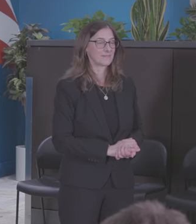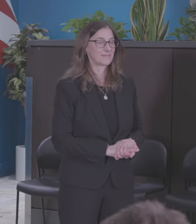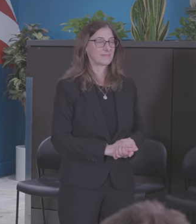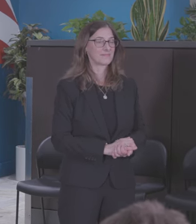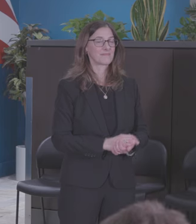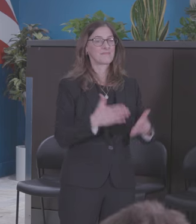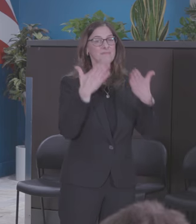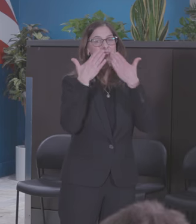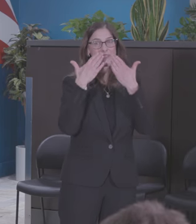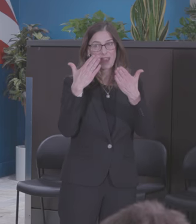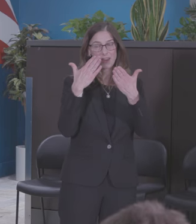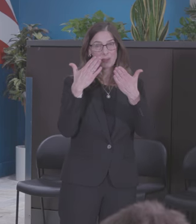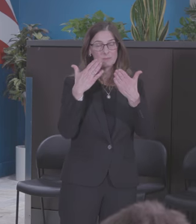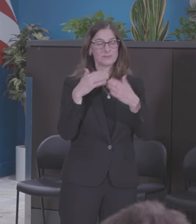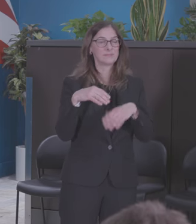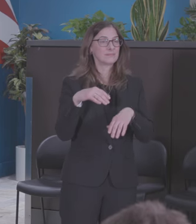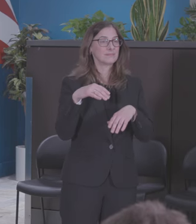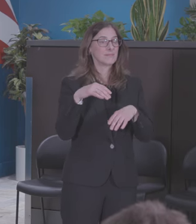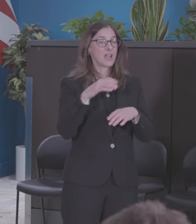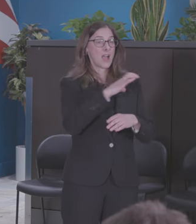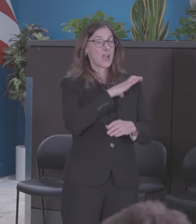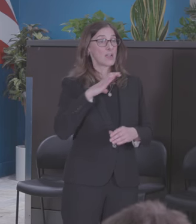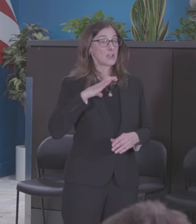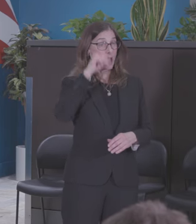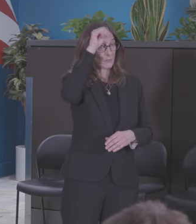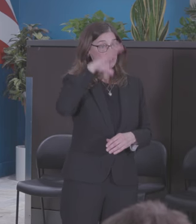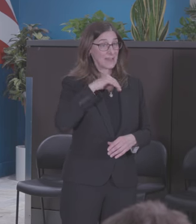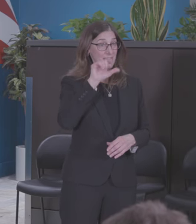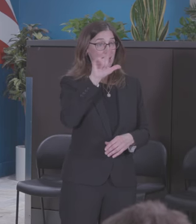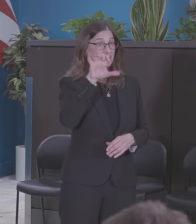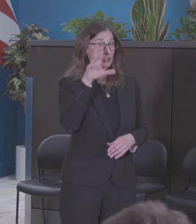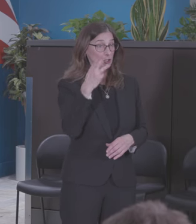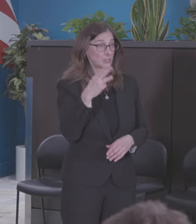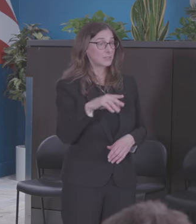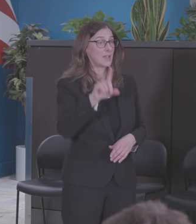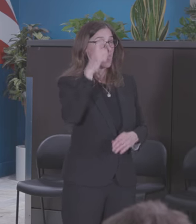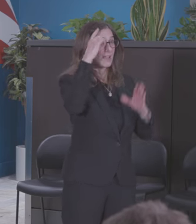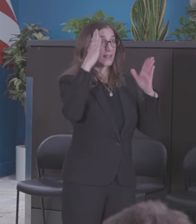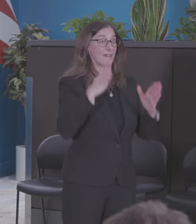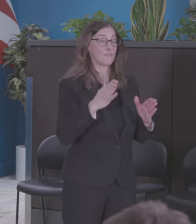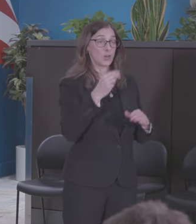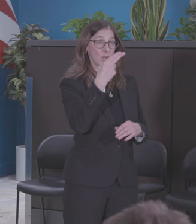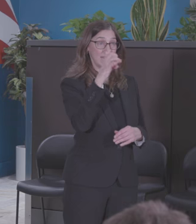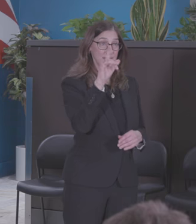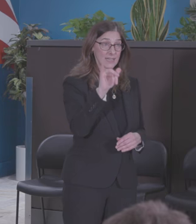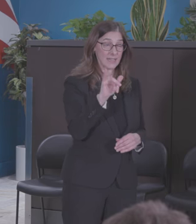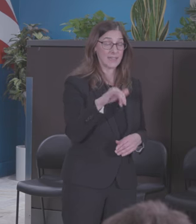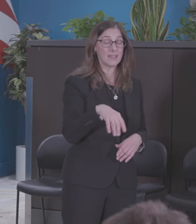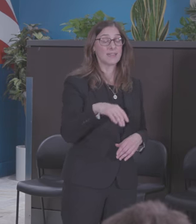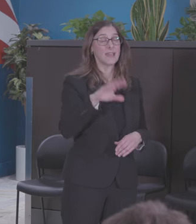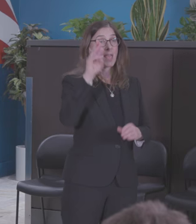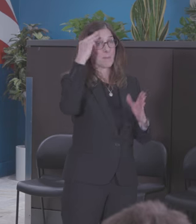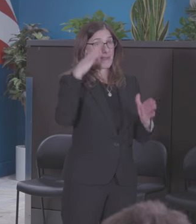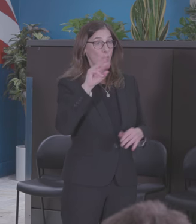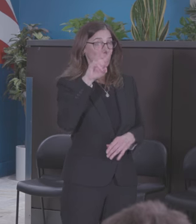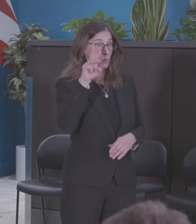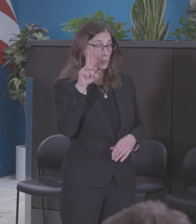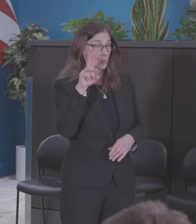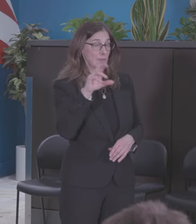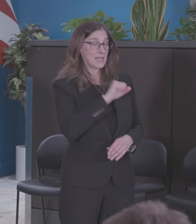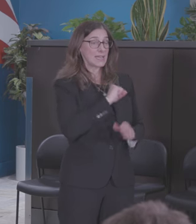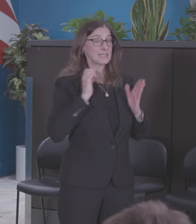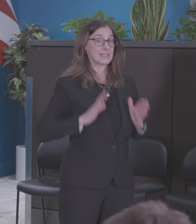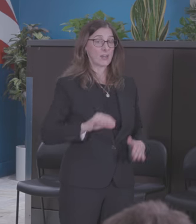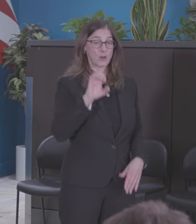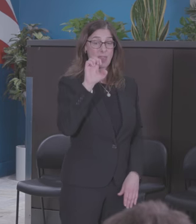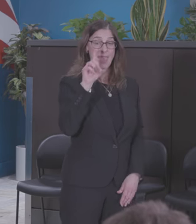Thank you, Your Honor. Congressman Lynch, Your Excellency Governor Healey, Your Honor Mayor Wu, Senator Edwards,